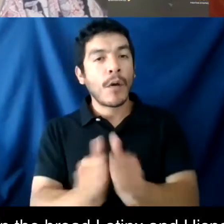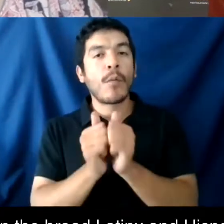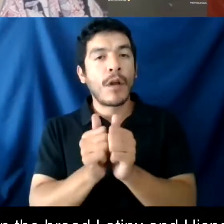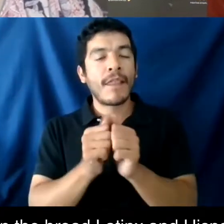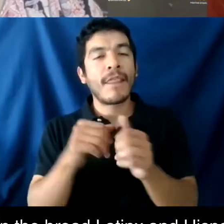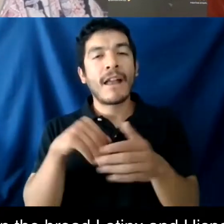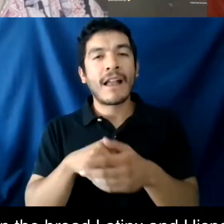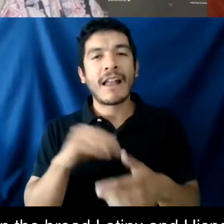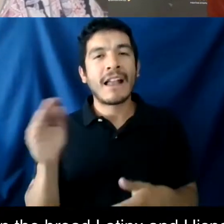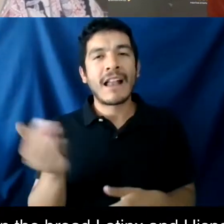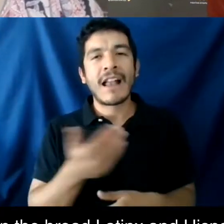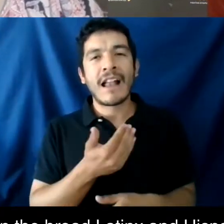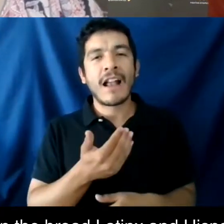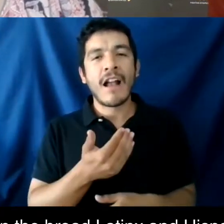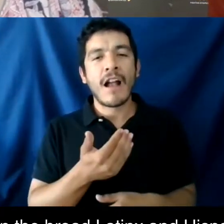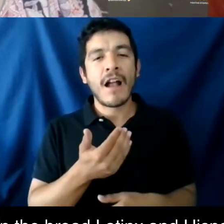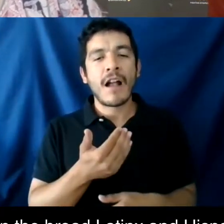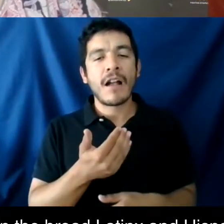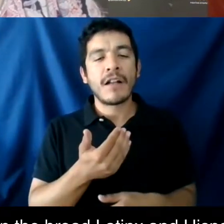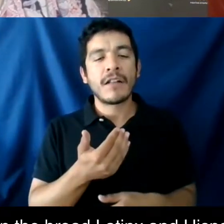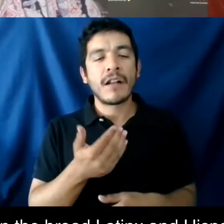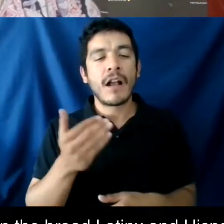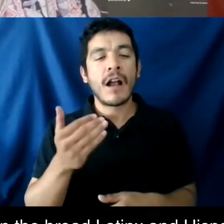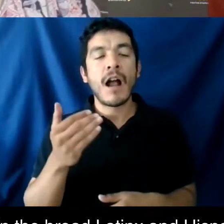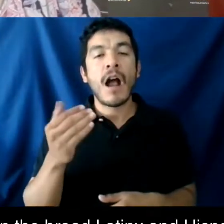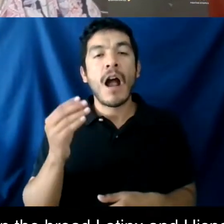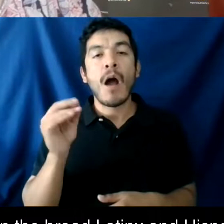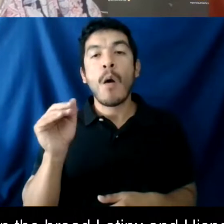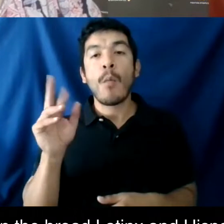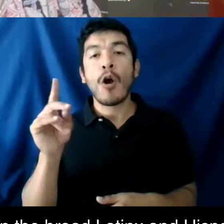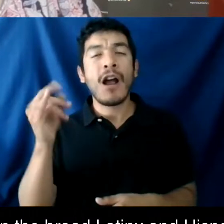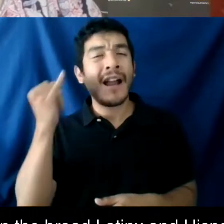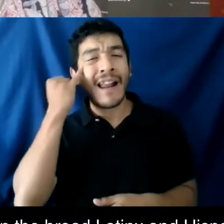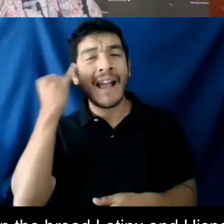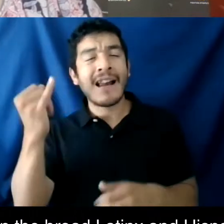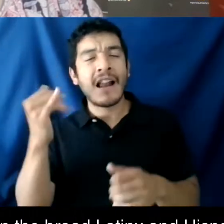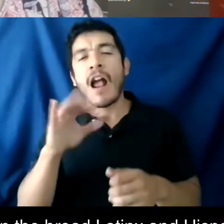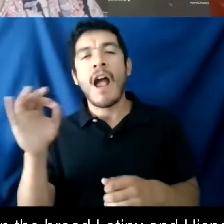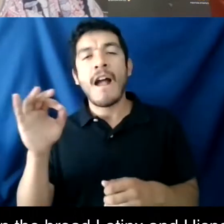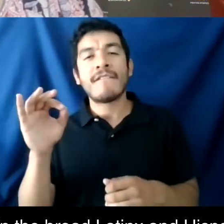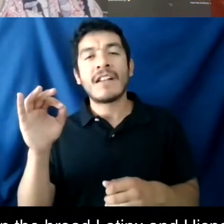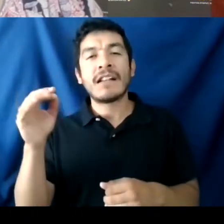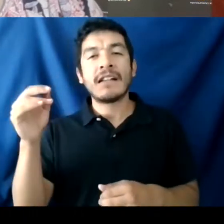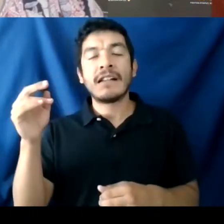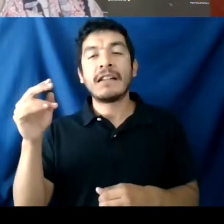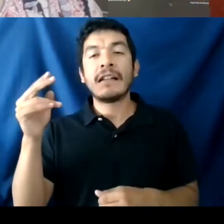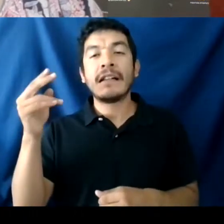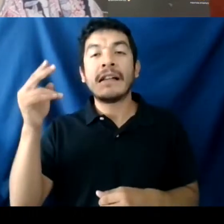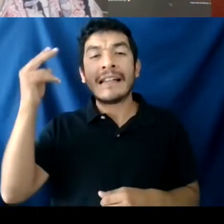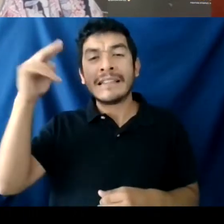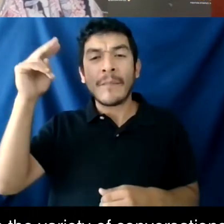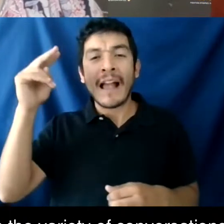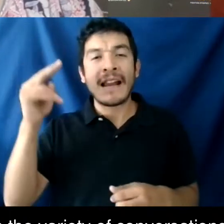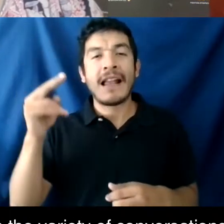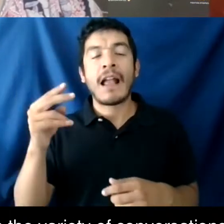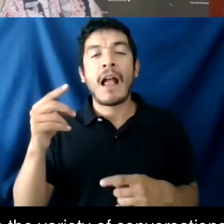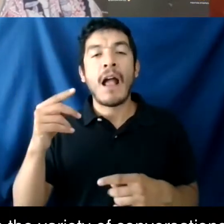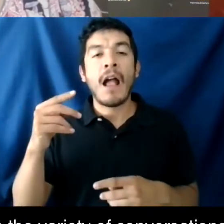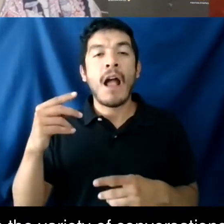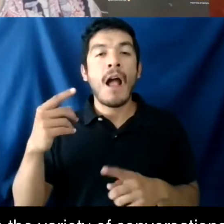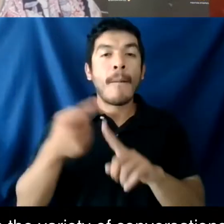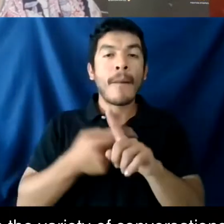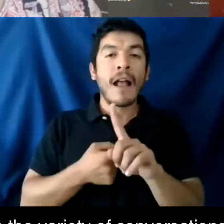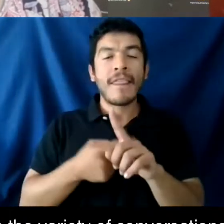within the broader Latinx and Hispanic Heritage Month celebrations and in a